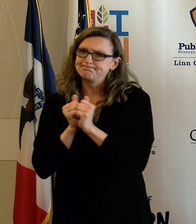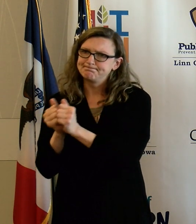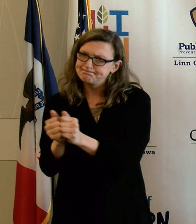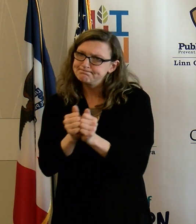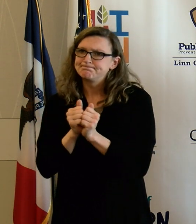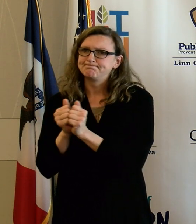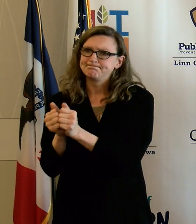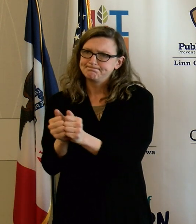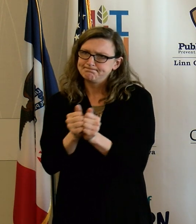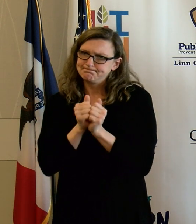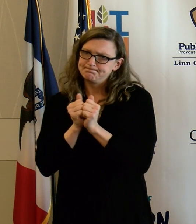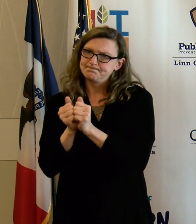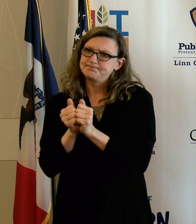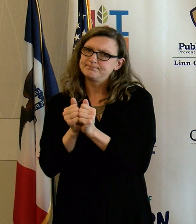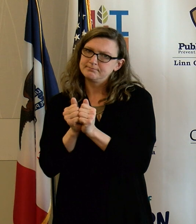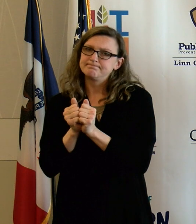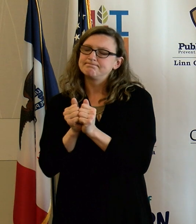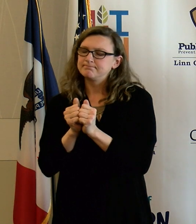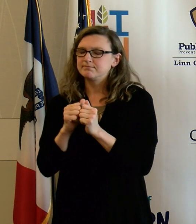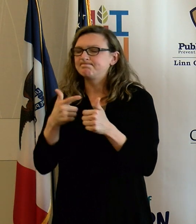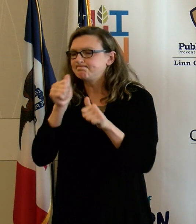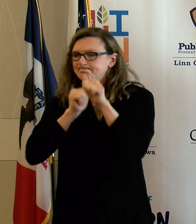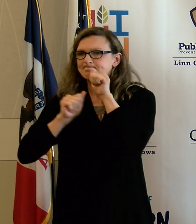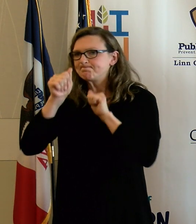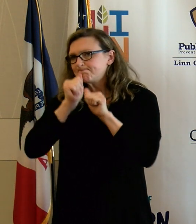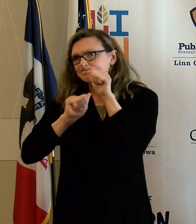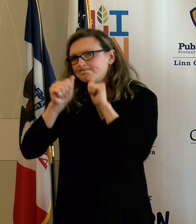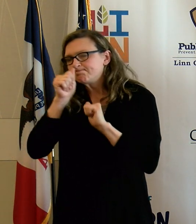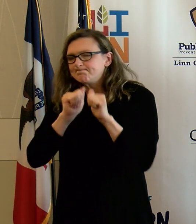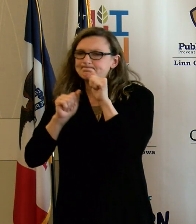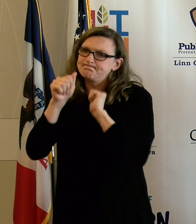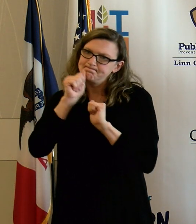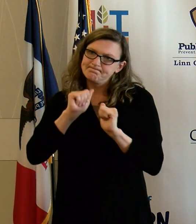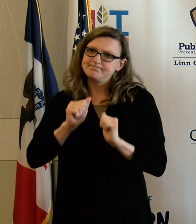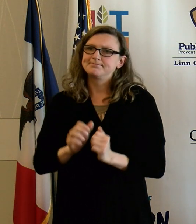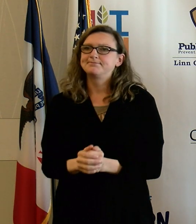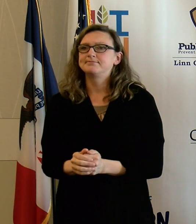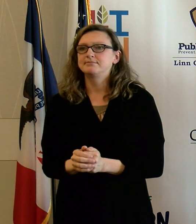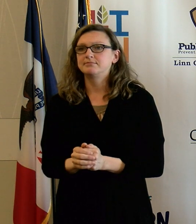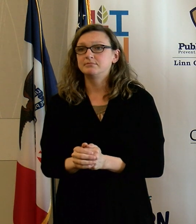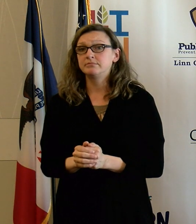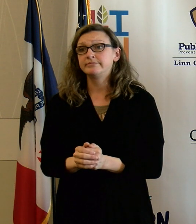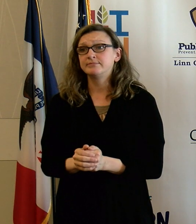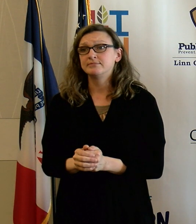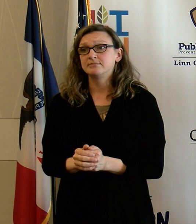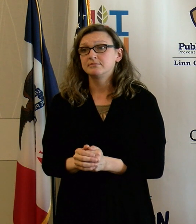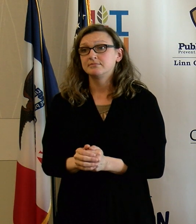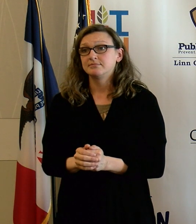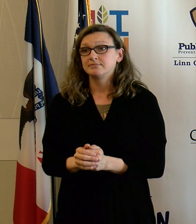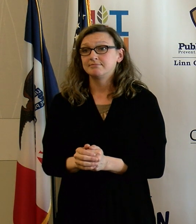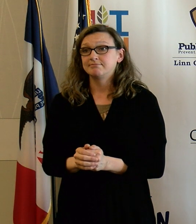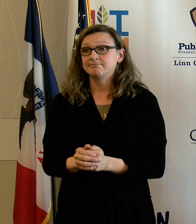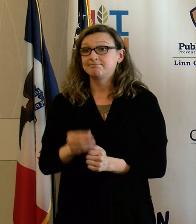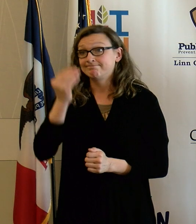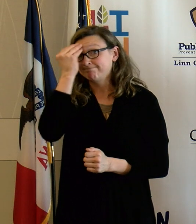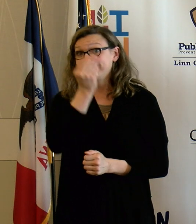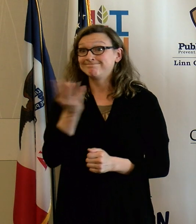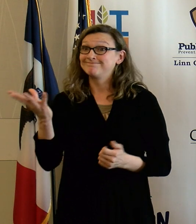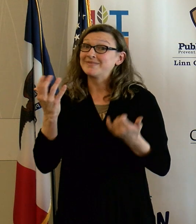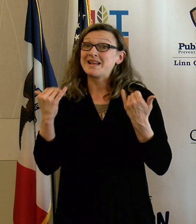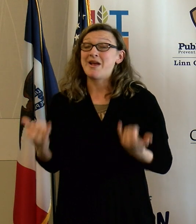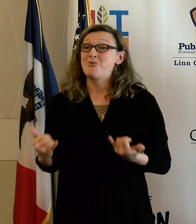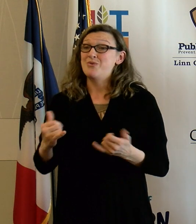sacrifice. Now, as fate would have it, today is Doctors' Day, a nationally recognized holiday where